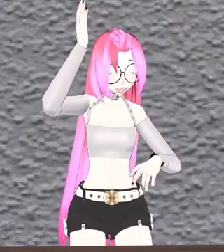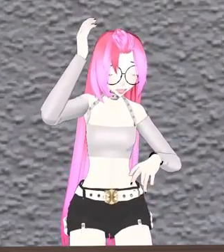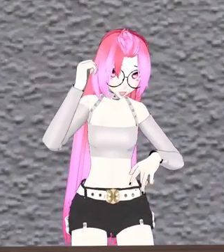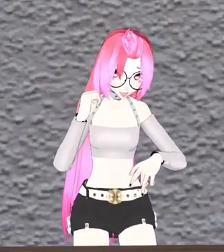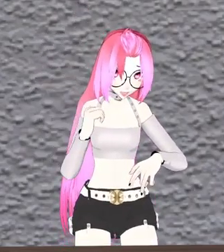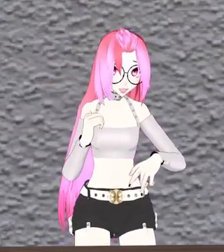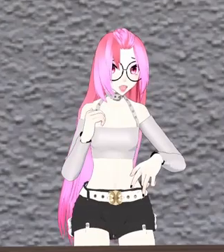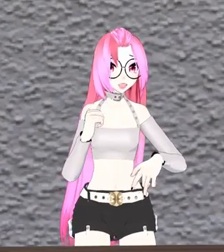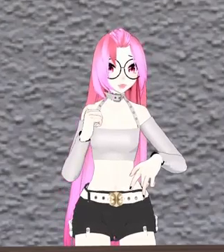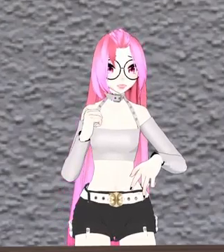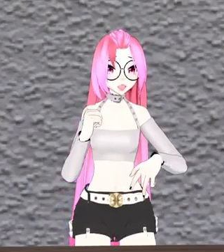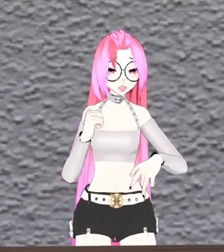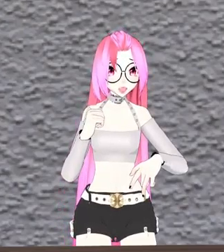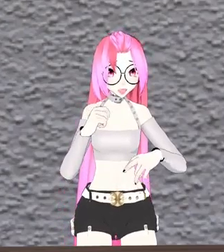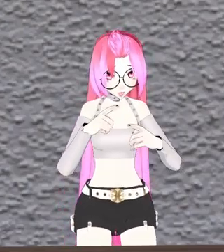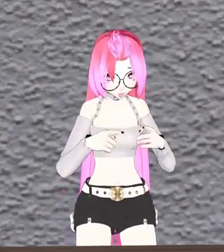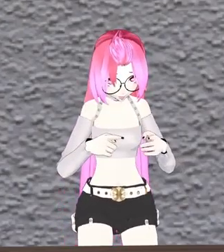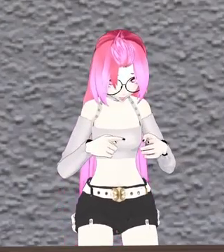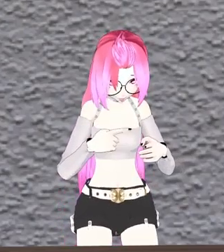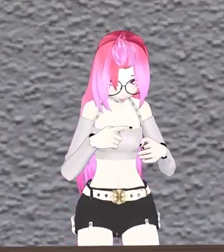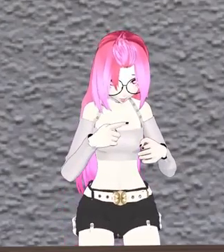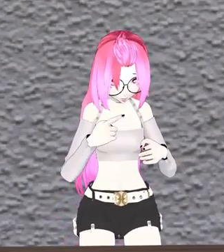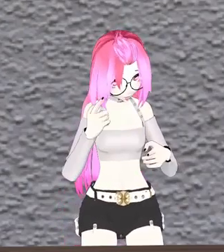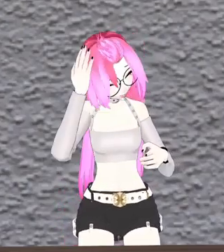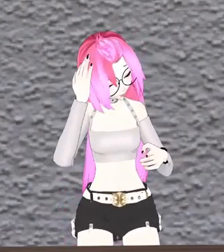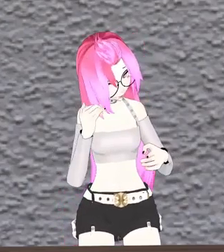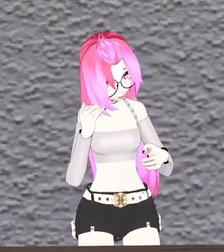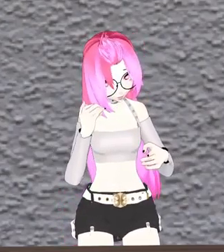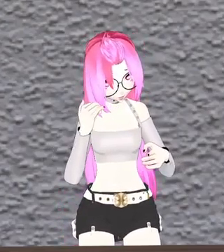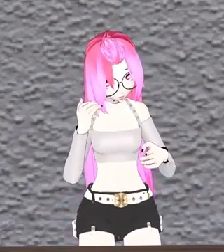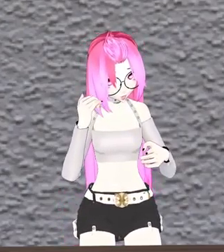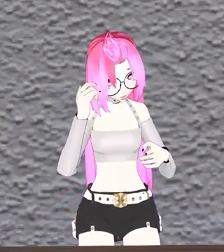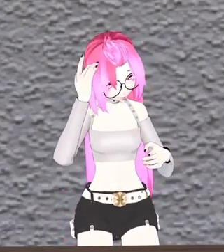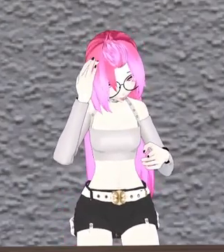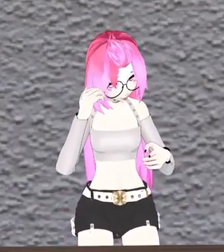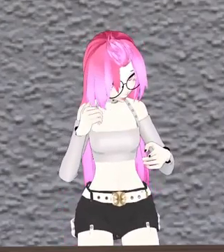you're pulling it down so that way you could examine it and figure out why. Why is there a thought up there? I don't know.